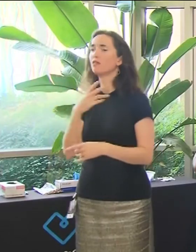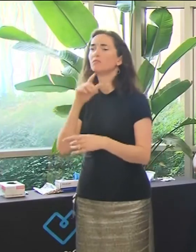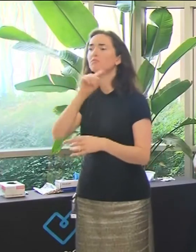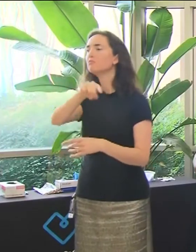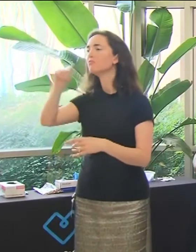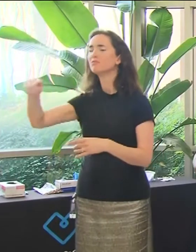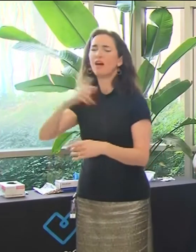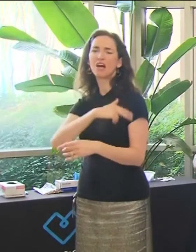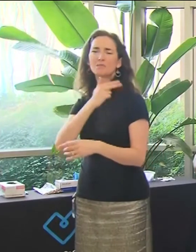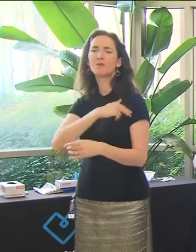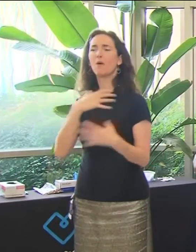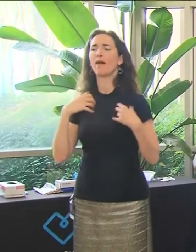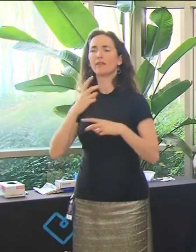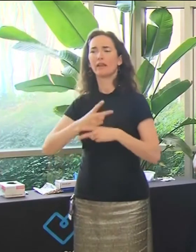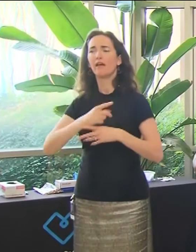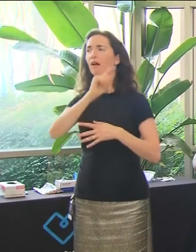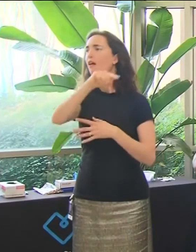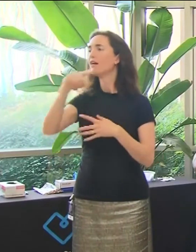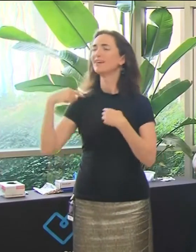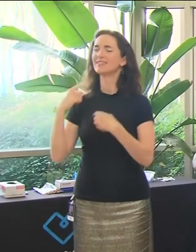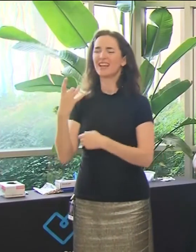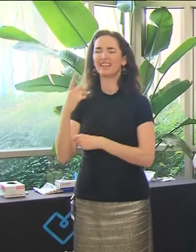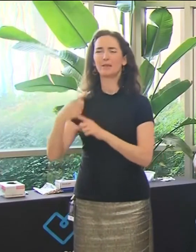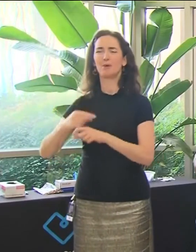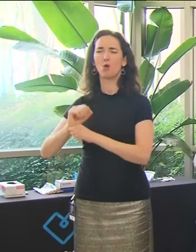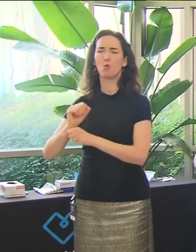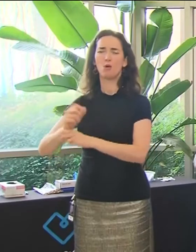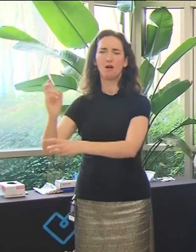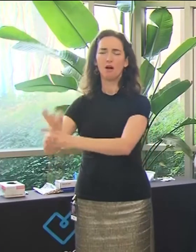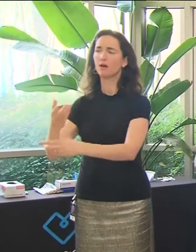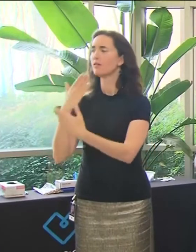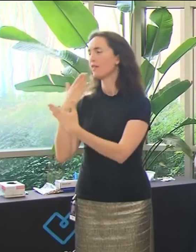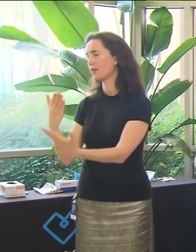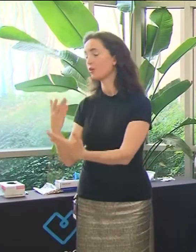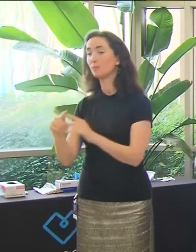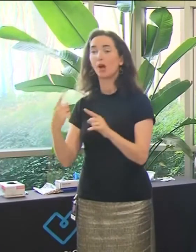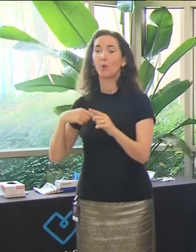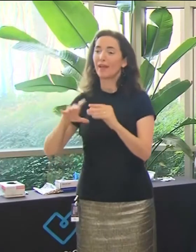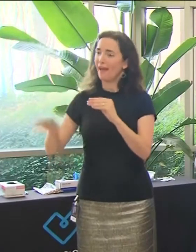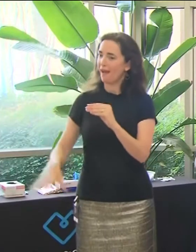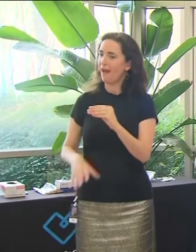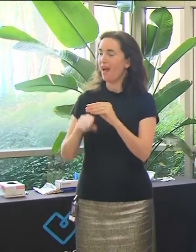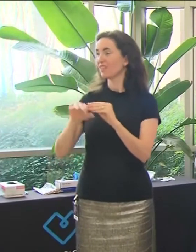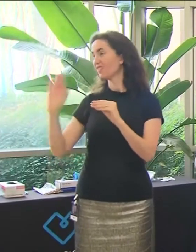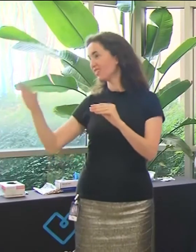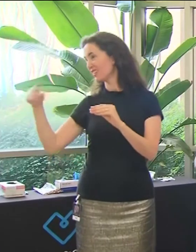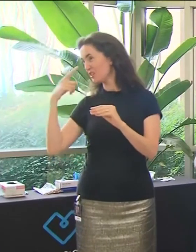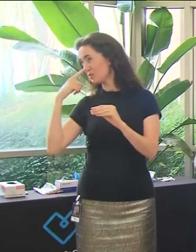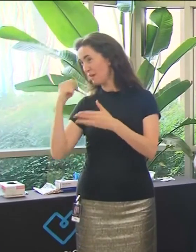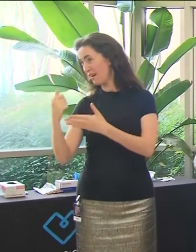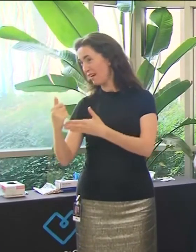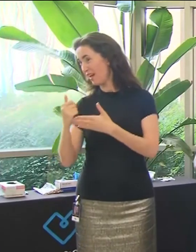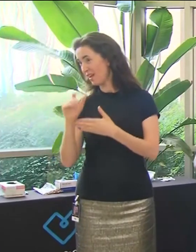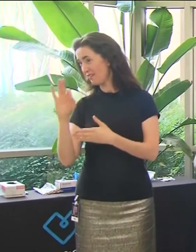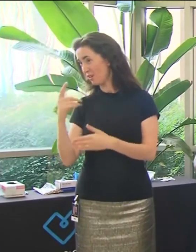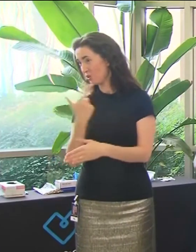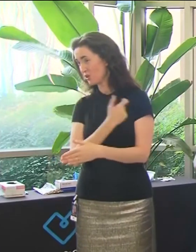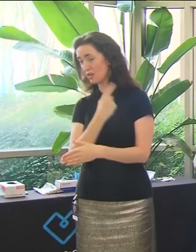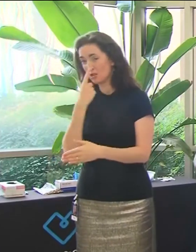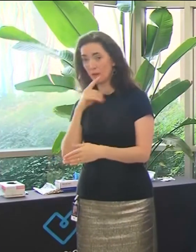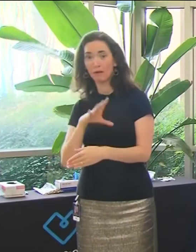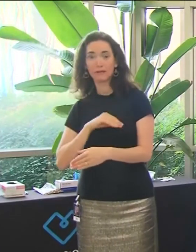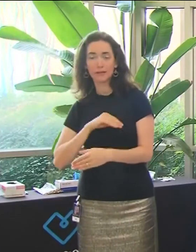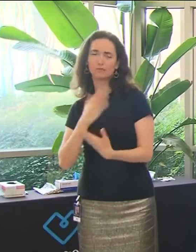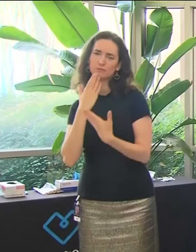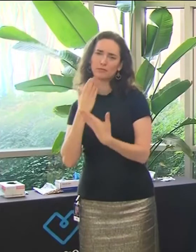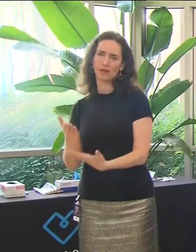over the last 18 months, but also by us adding something else to their plate and saying, now, can you guys help with the flu vaccine?